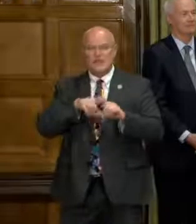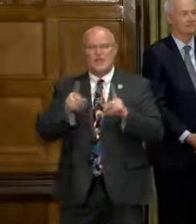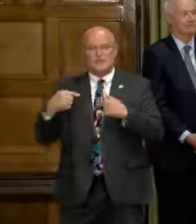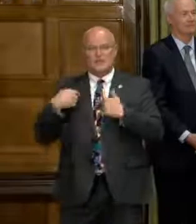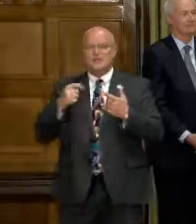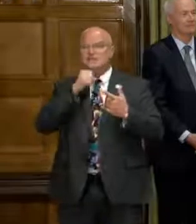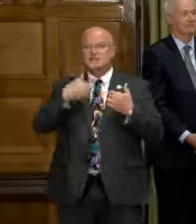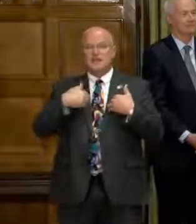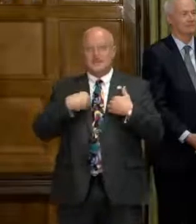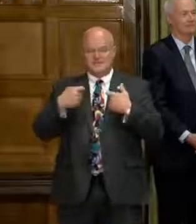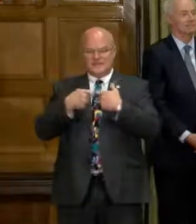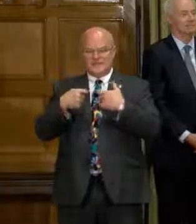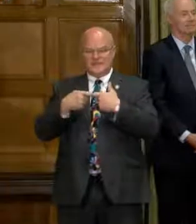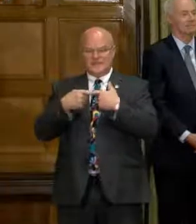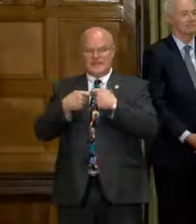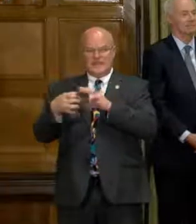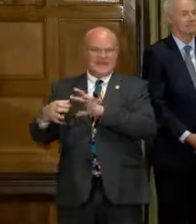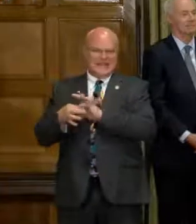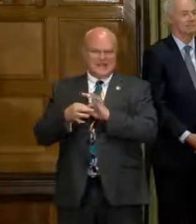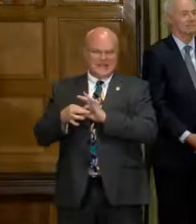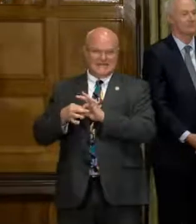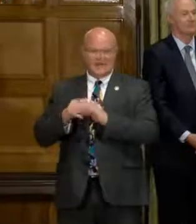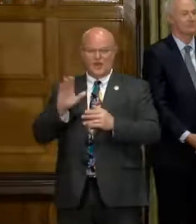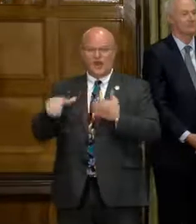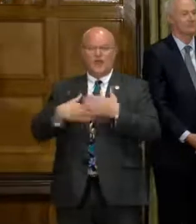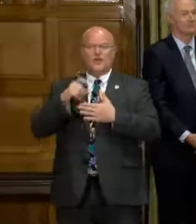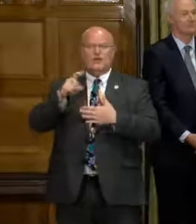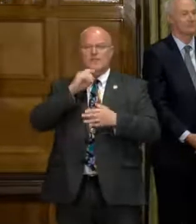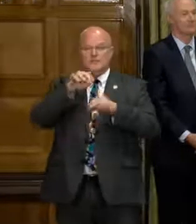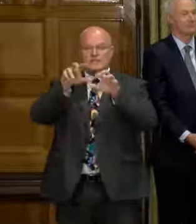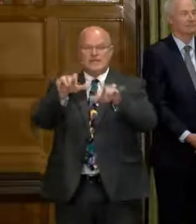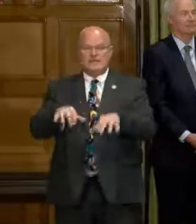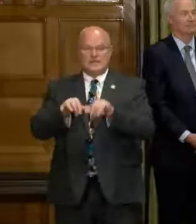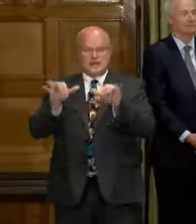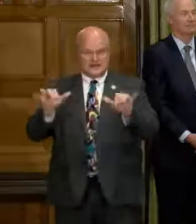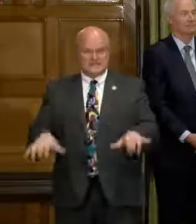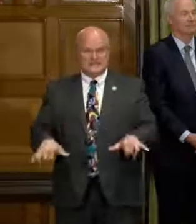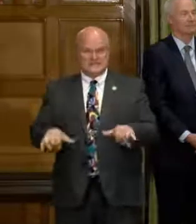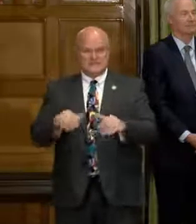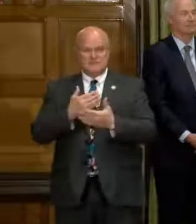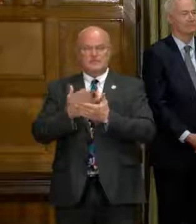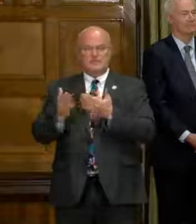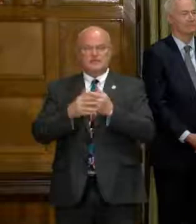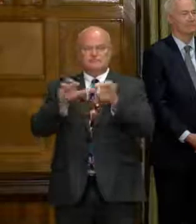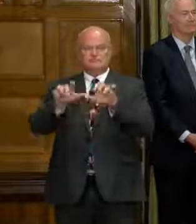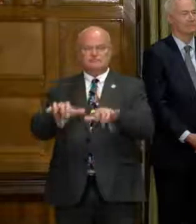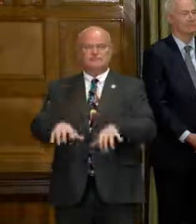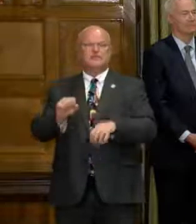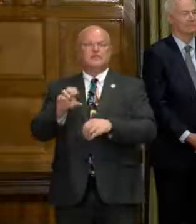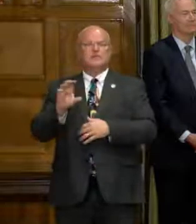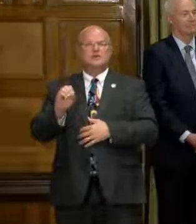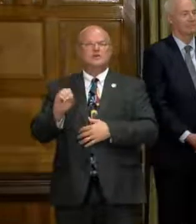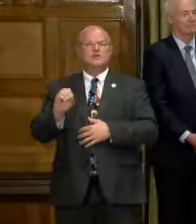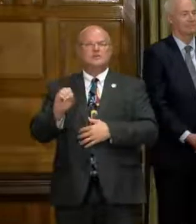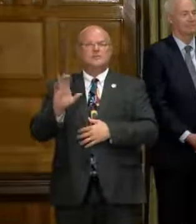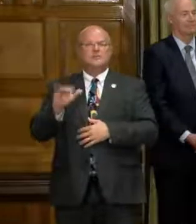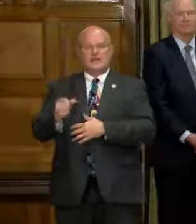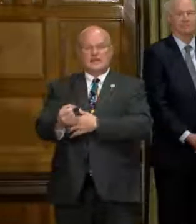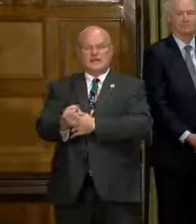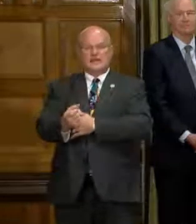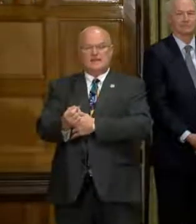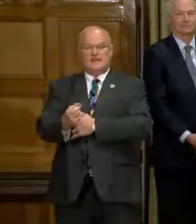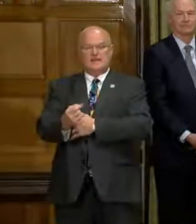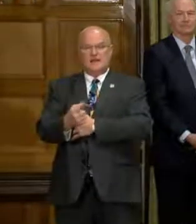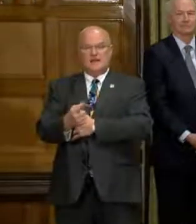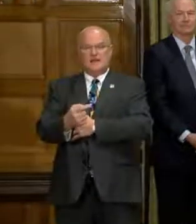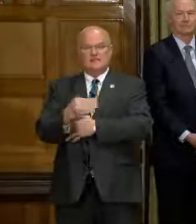But since we don't have an electronic connection, all of those have to be entered in our system manually. And so by 11 o'clock,